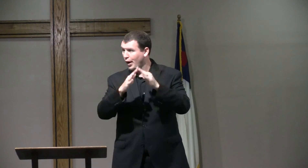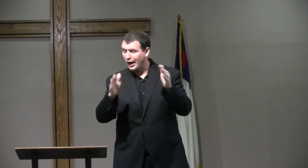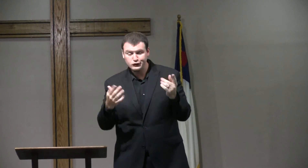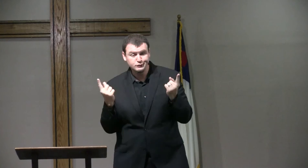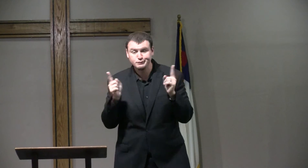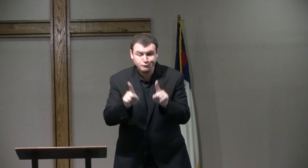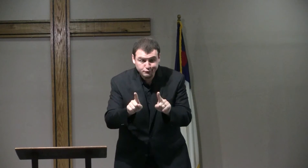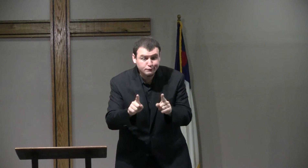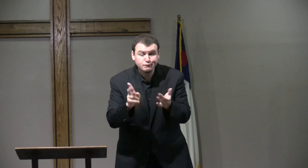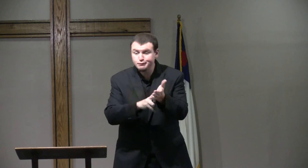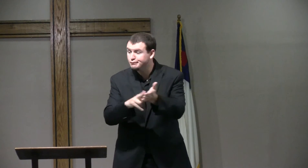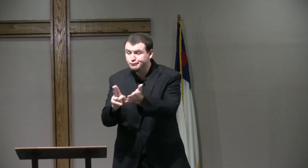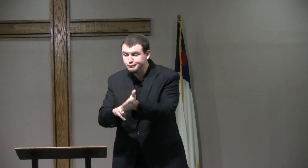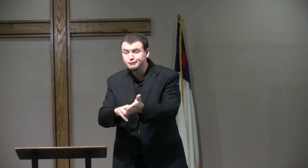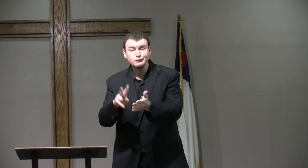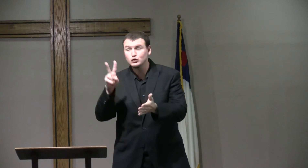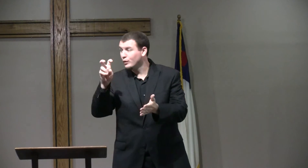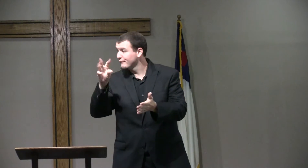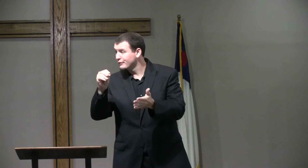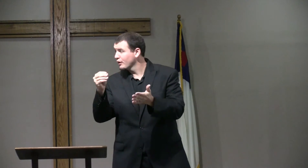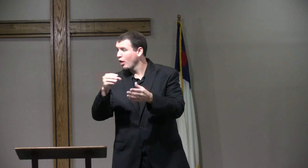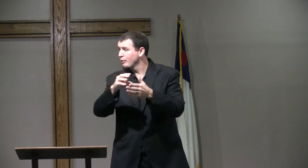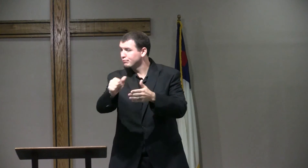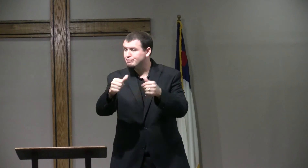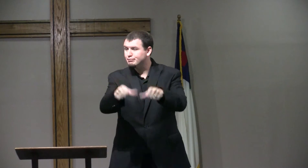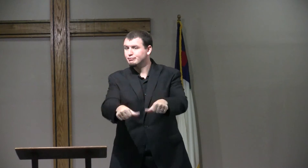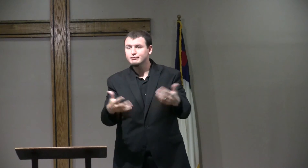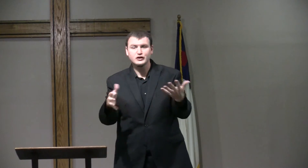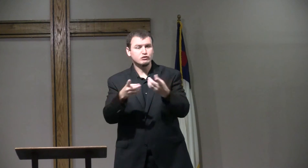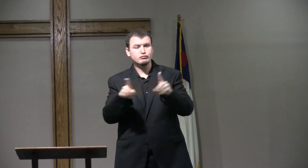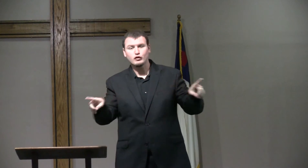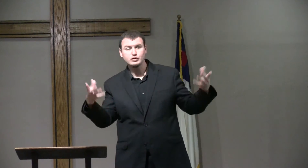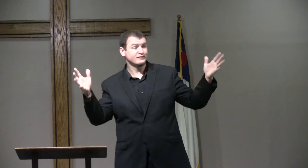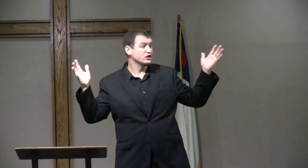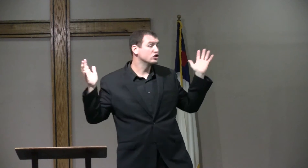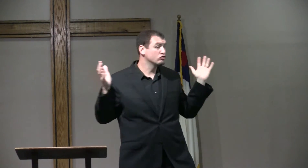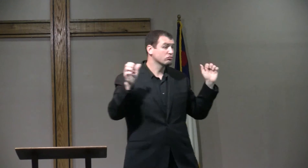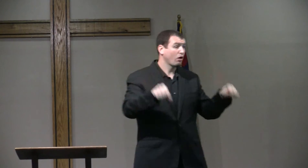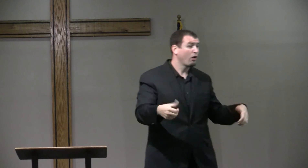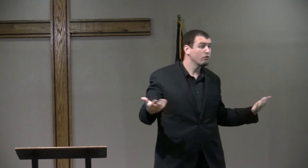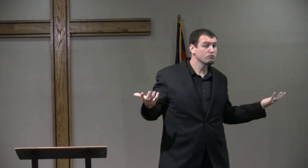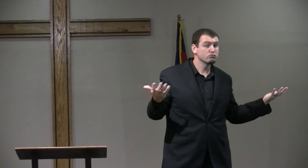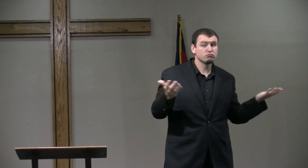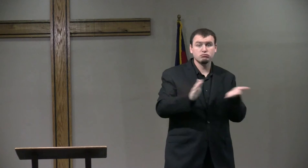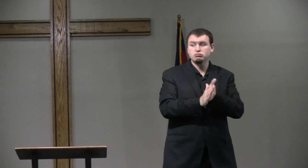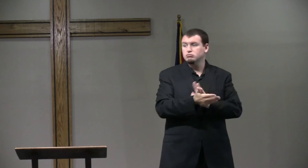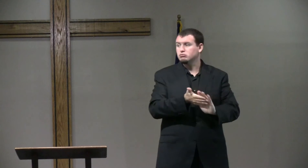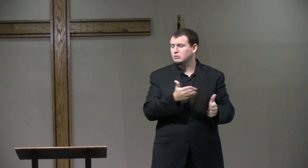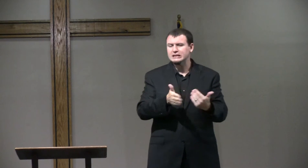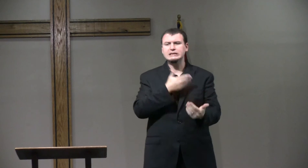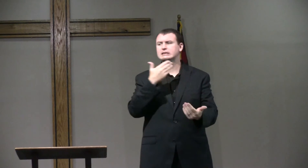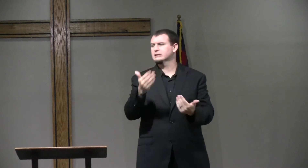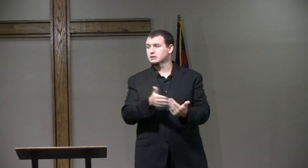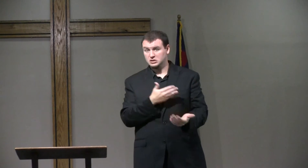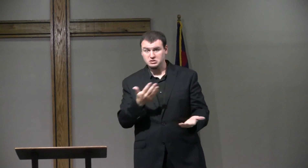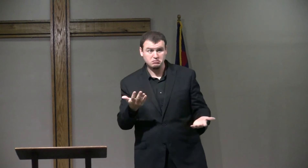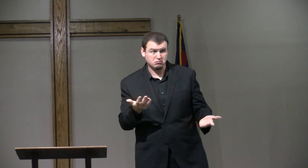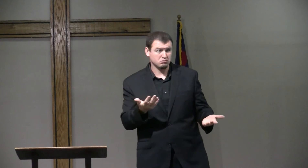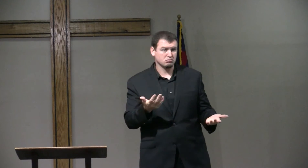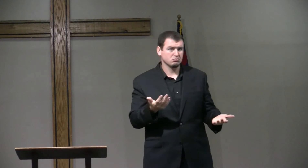$200-300. If it's agreeable, you can just go to the courthouse, pay your fee, and you're divorced. If it's agreed by both parties, it